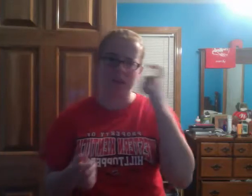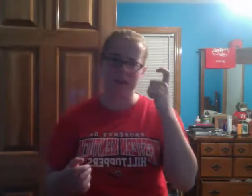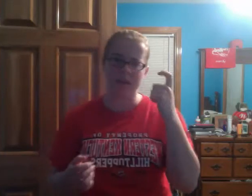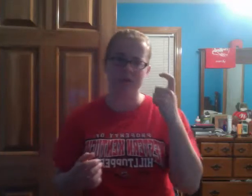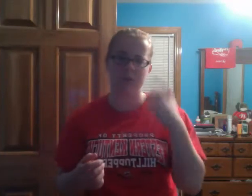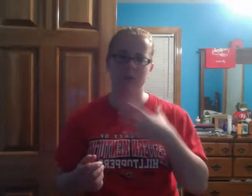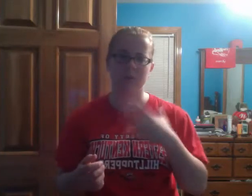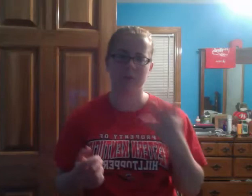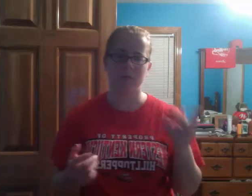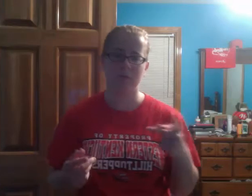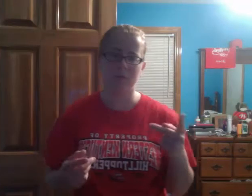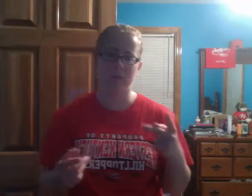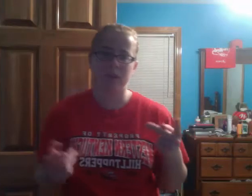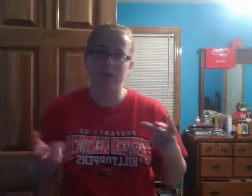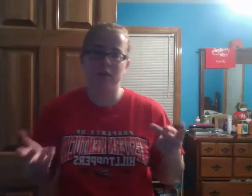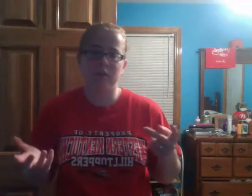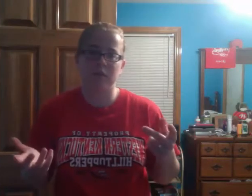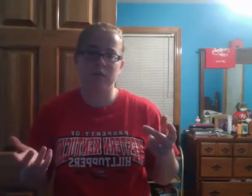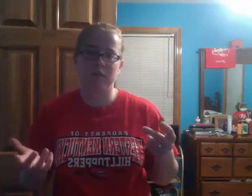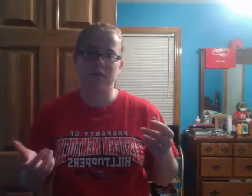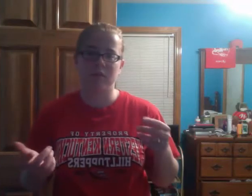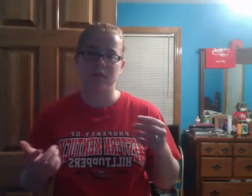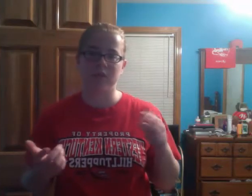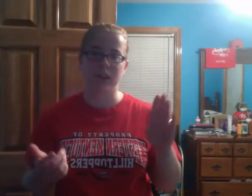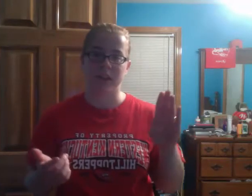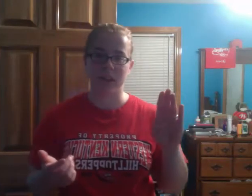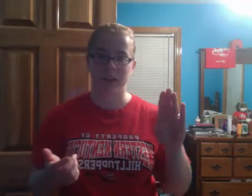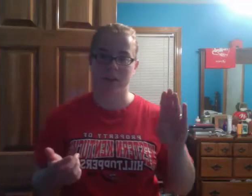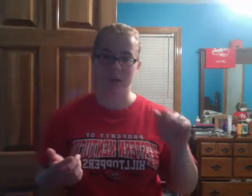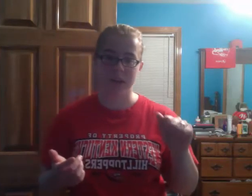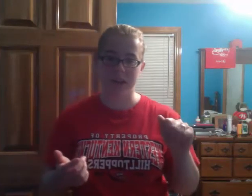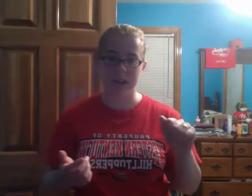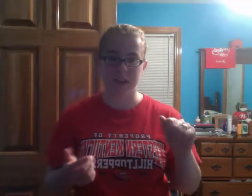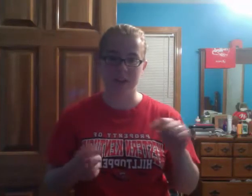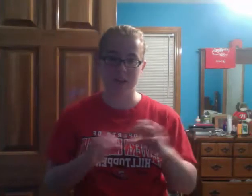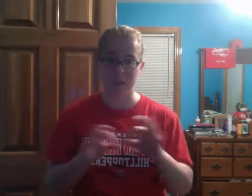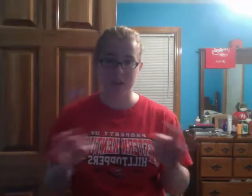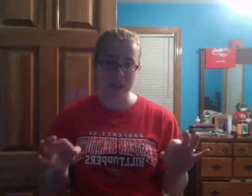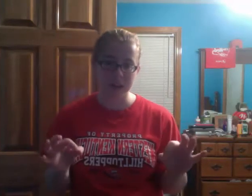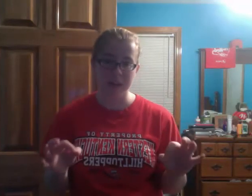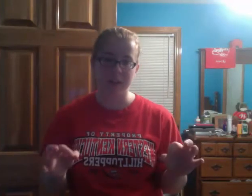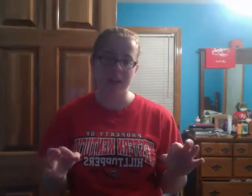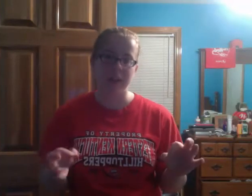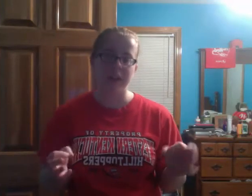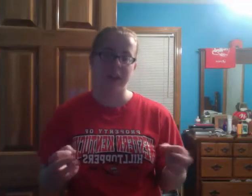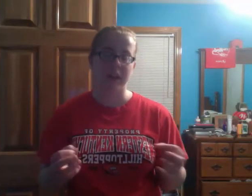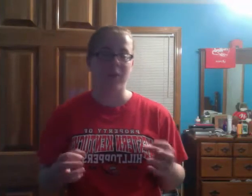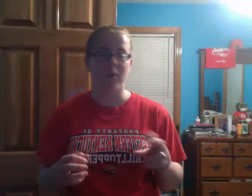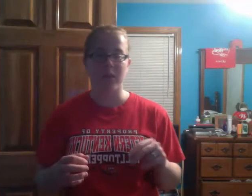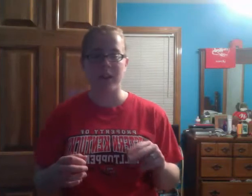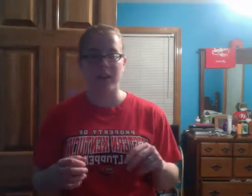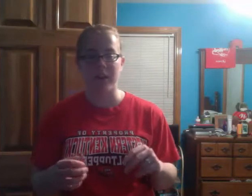because we're just trying to get our BA degree, and we're not like in